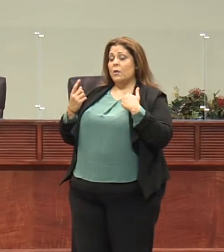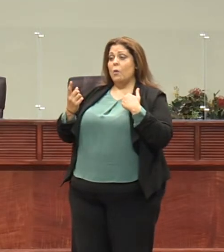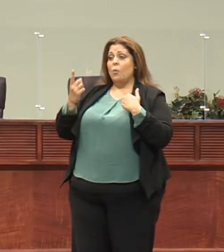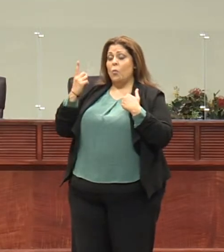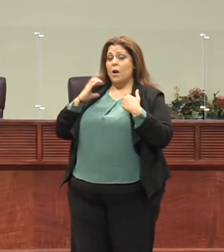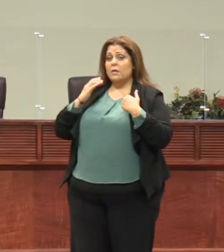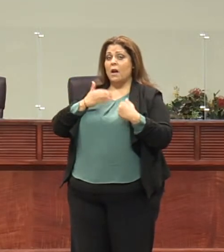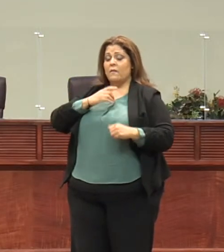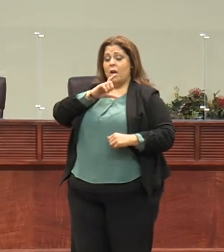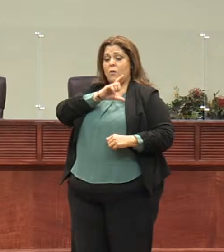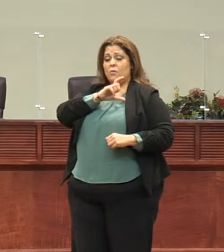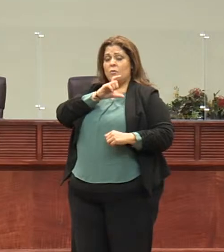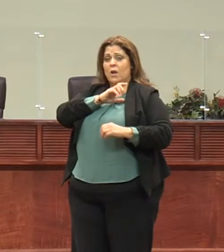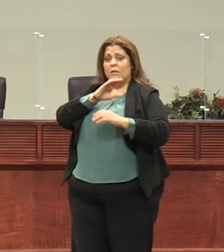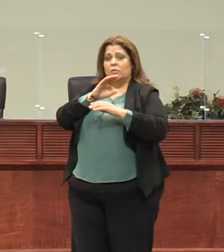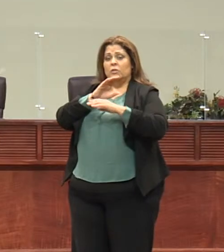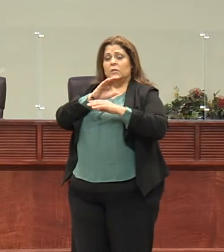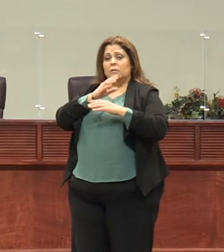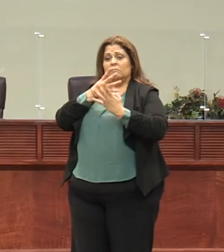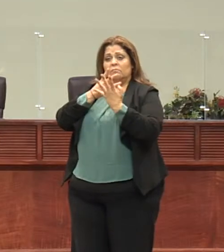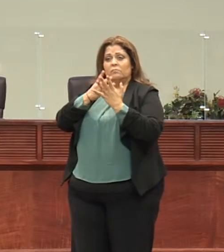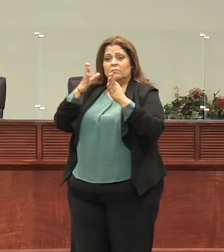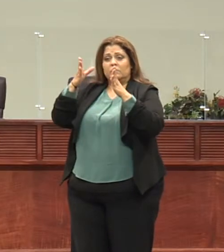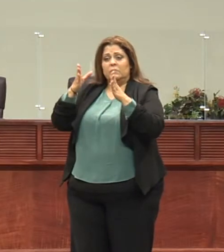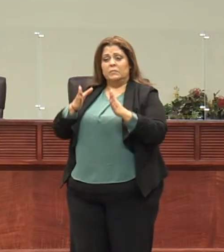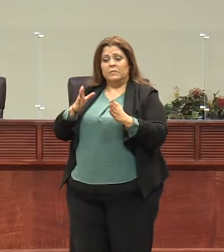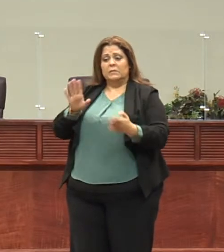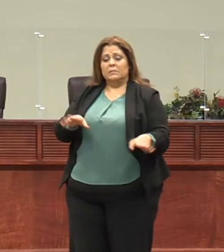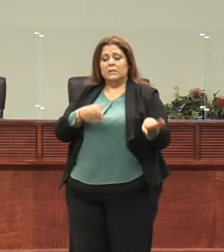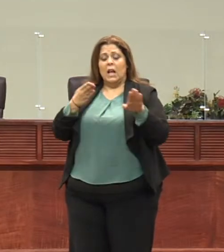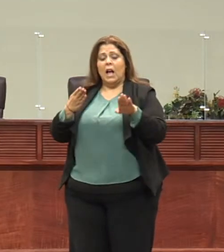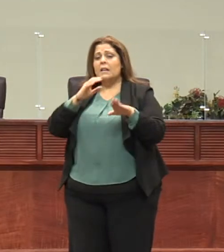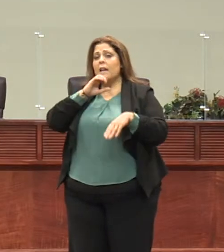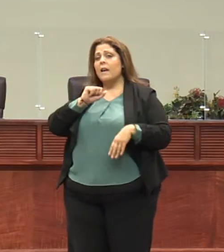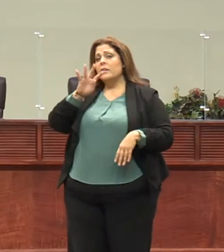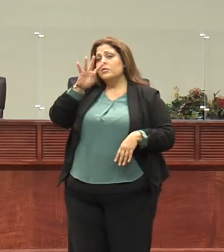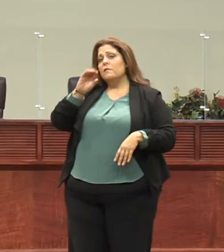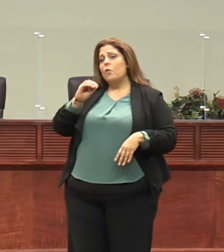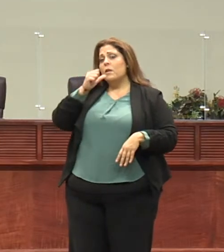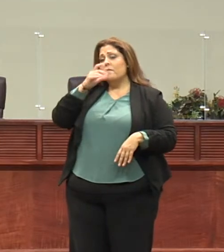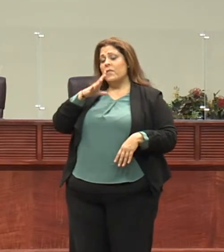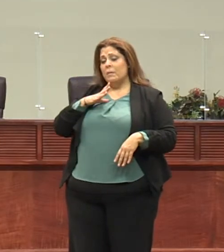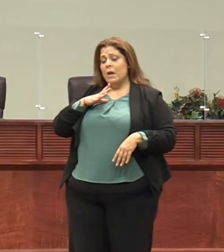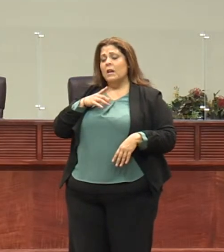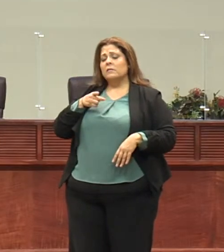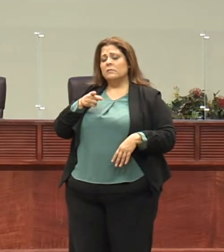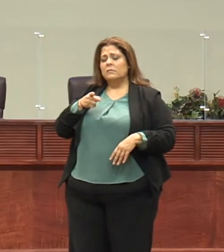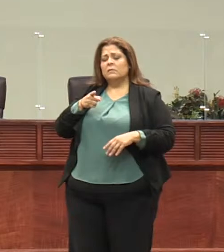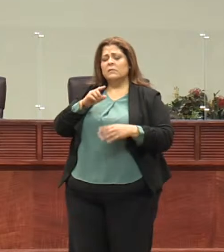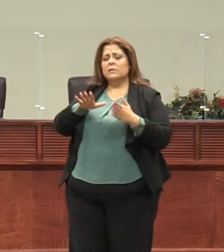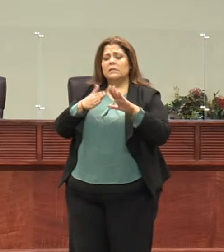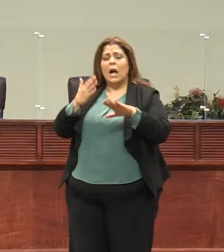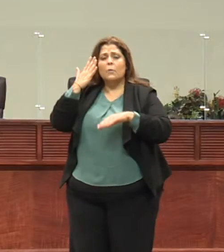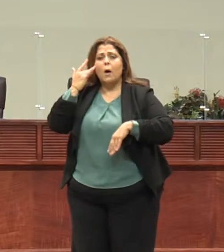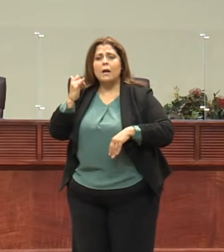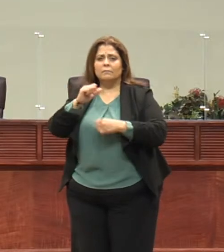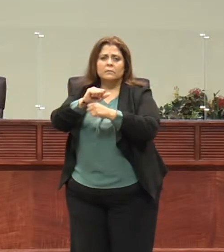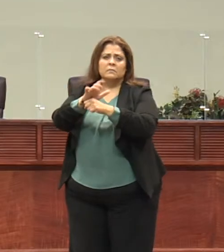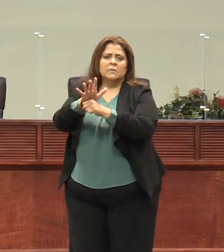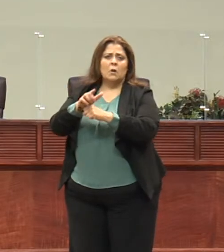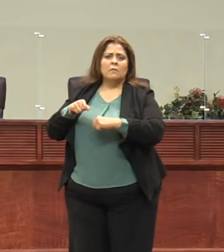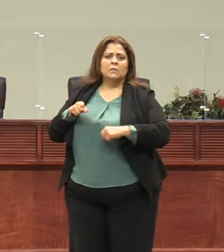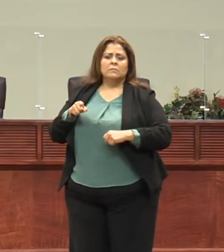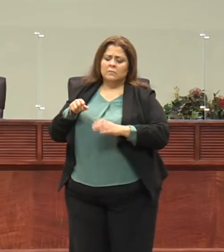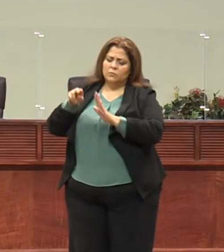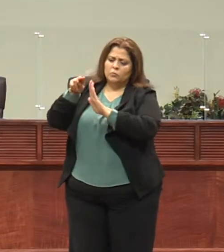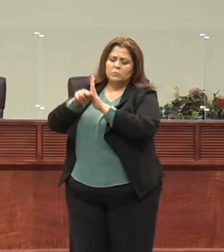correctional officers, a 40-year-old female who died as a result of COVID-19. The number of deaths in Orange